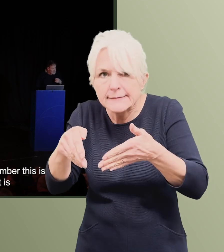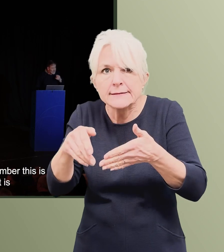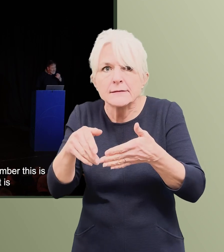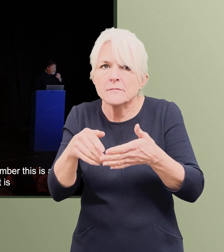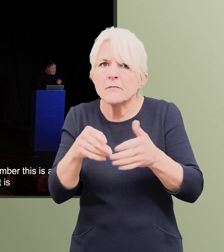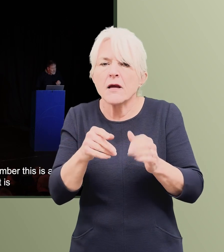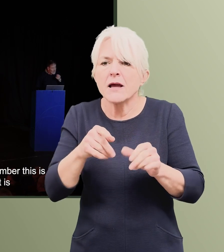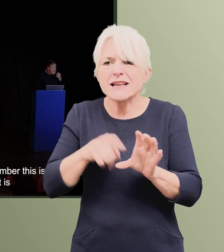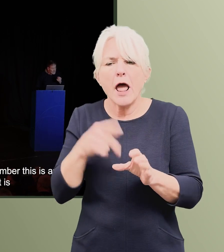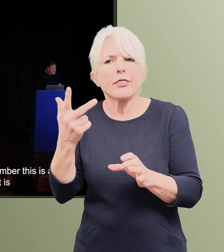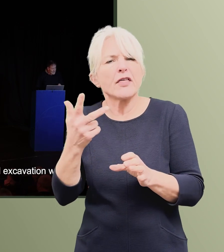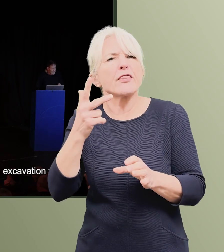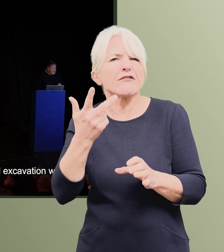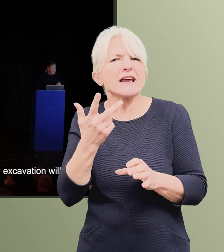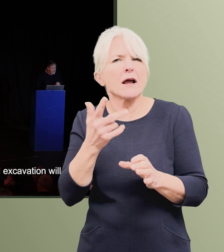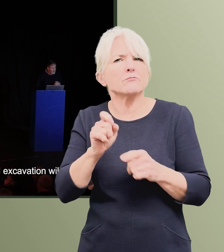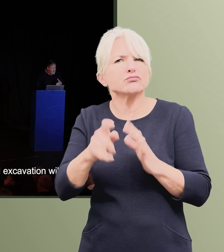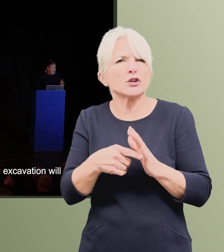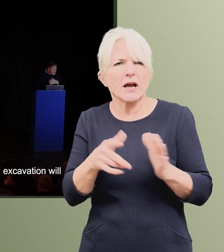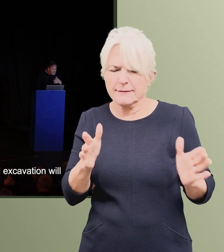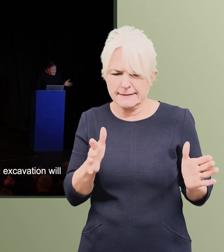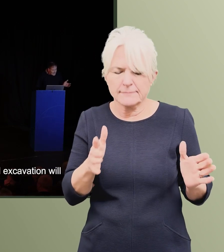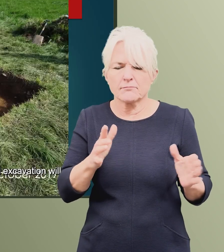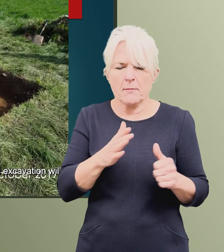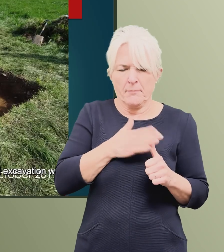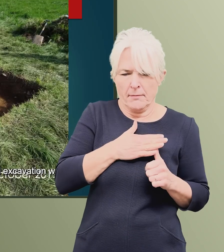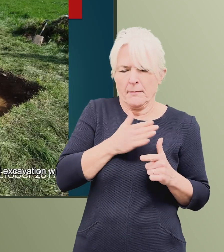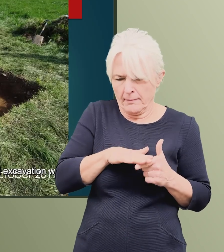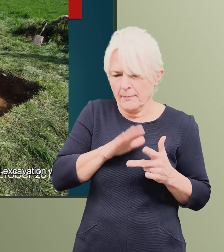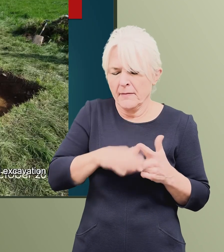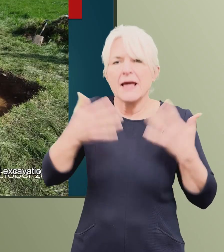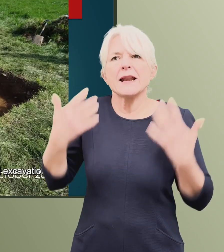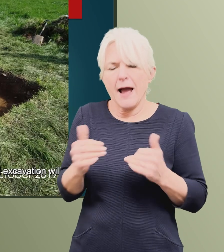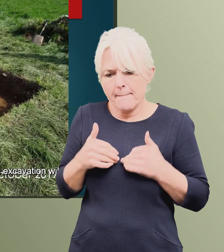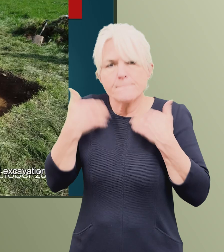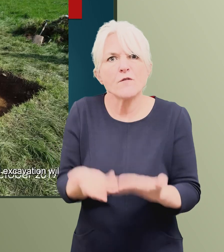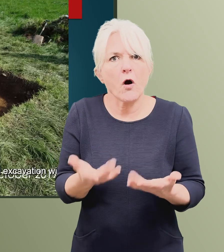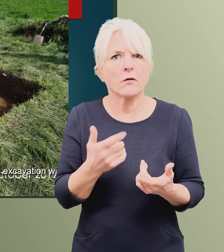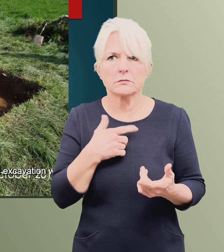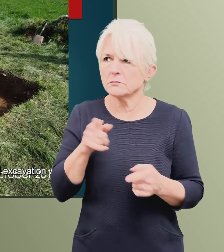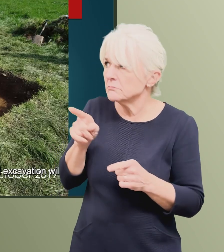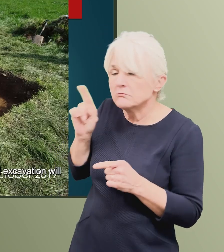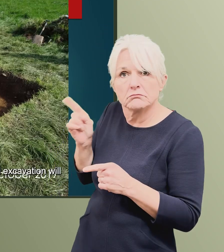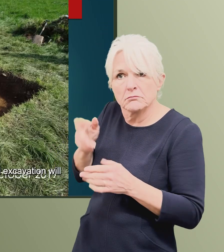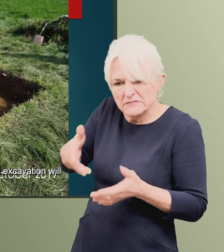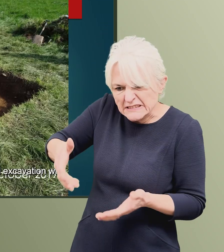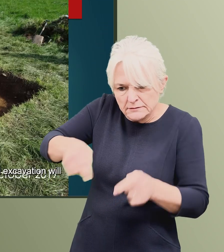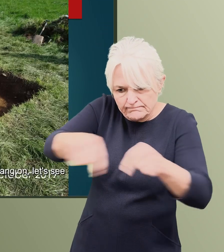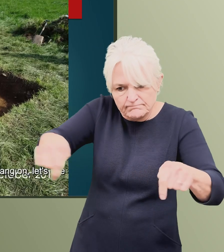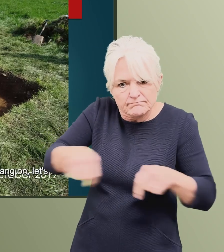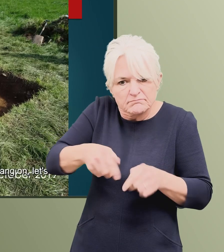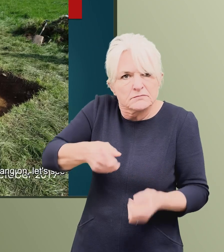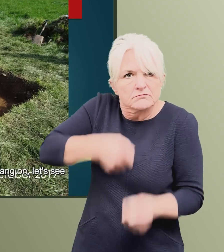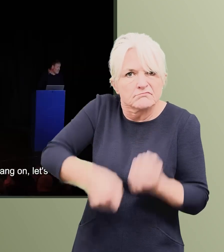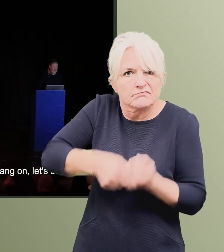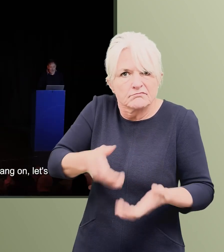evaluation, so we're evaluating what is there. Not so much we're doing full excavation. The full excavation will come at some point in the